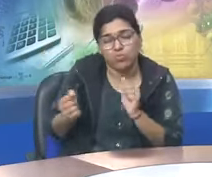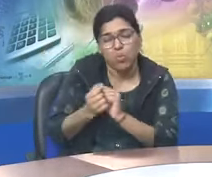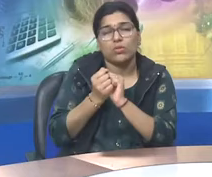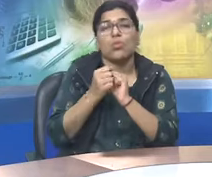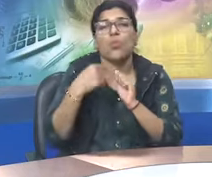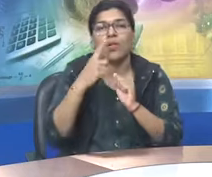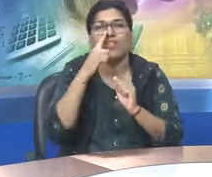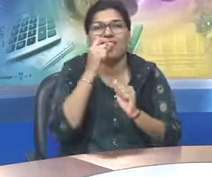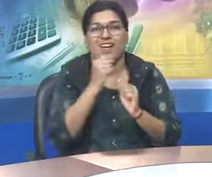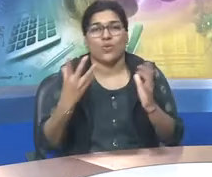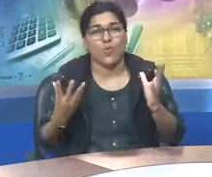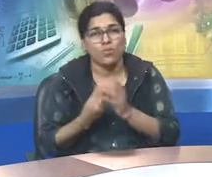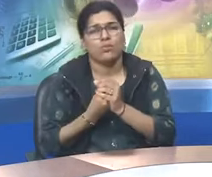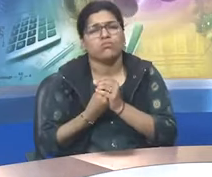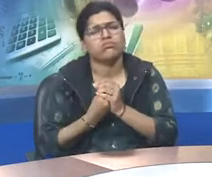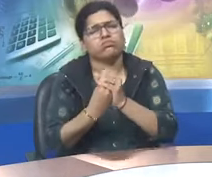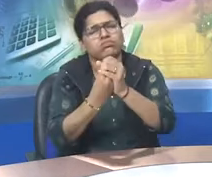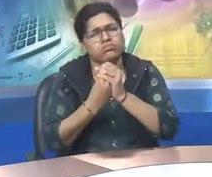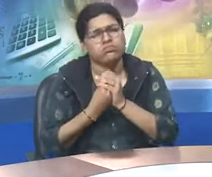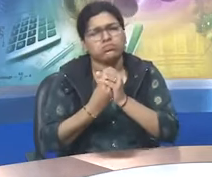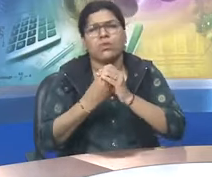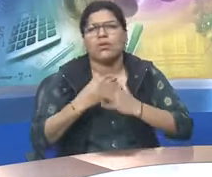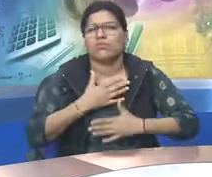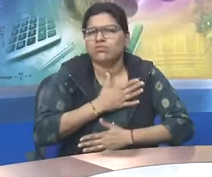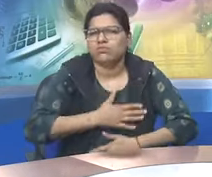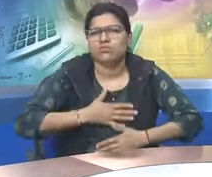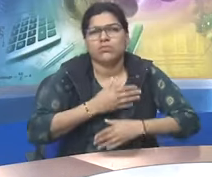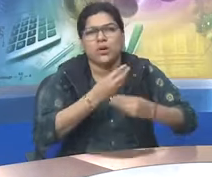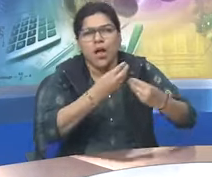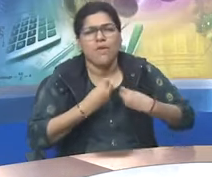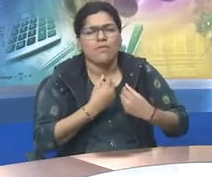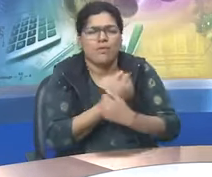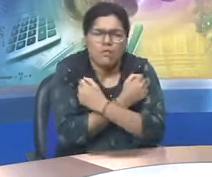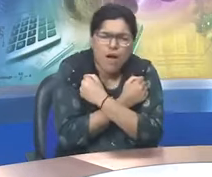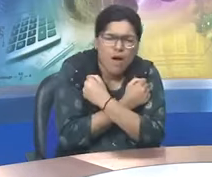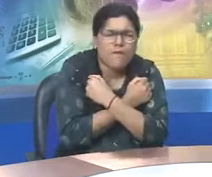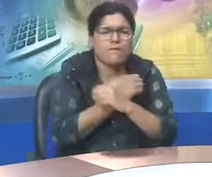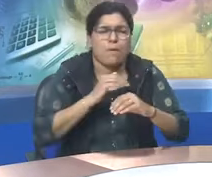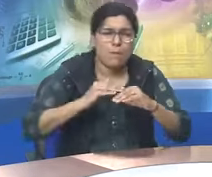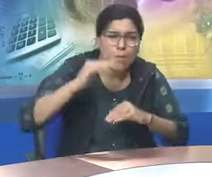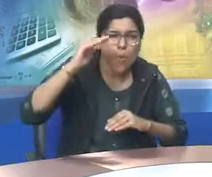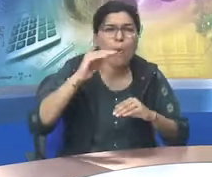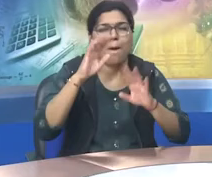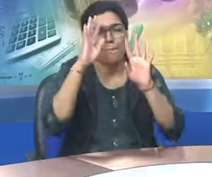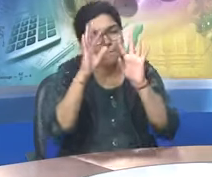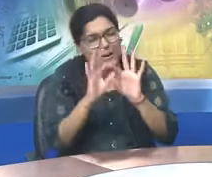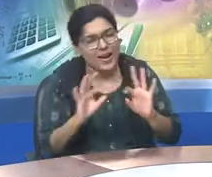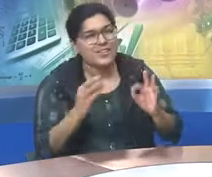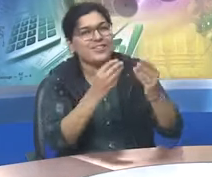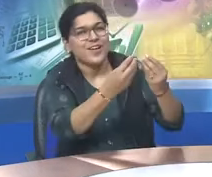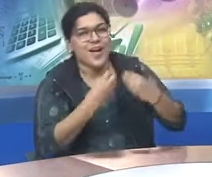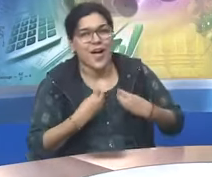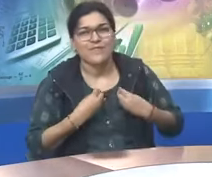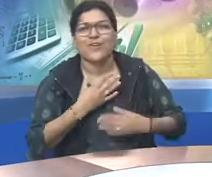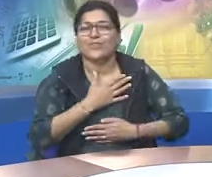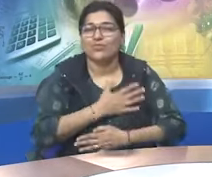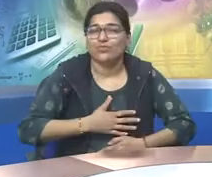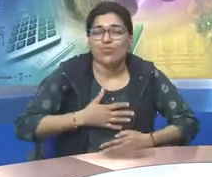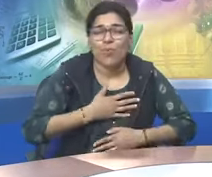Kamala Das was very young that time, and she used to love her grandmother a